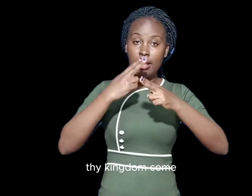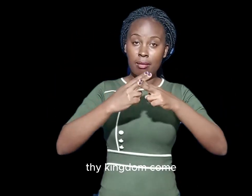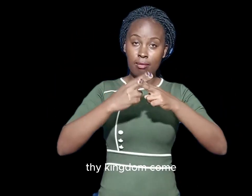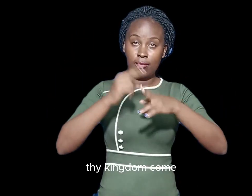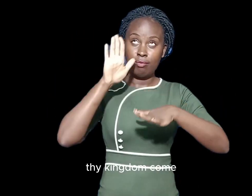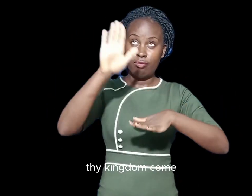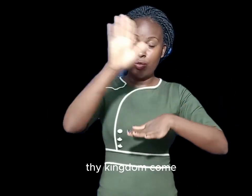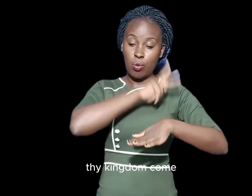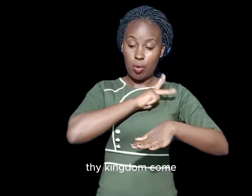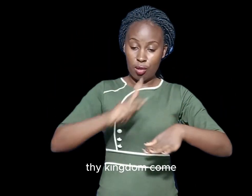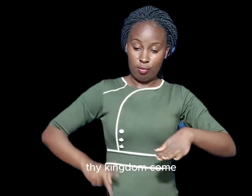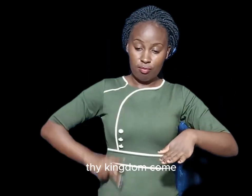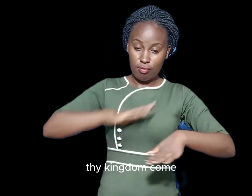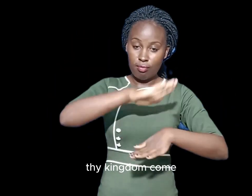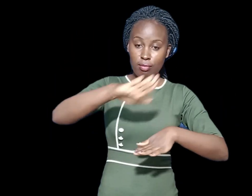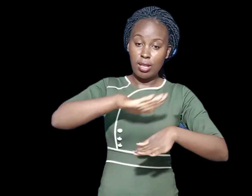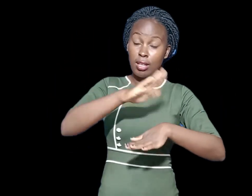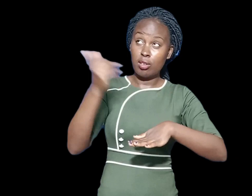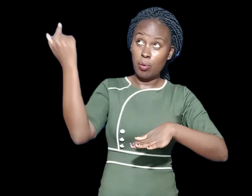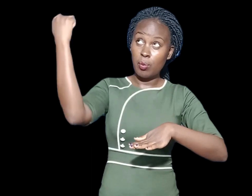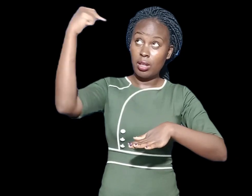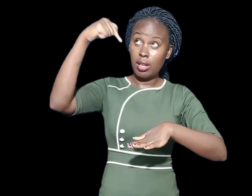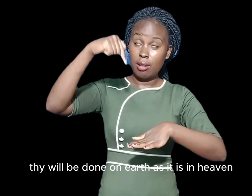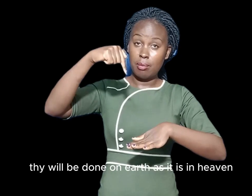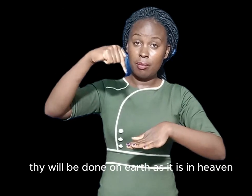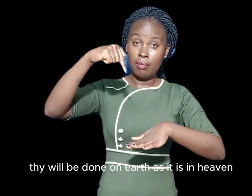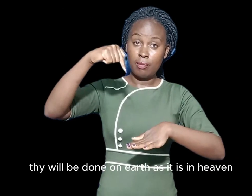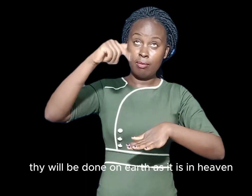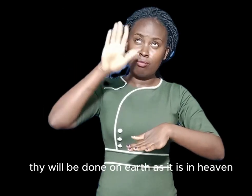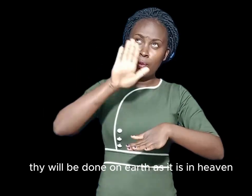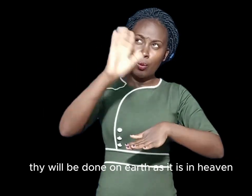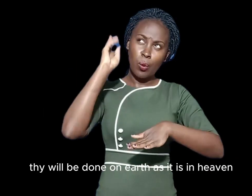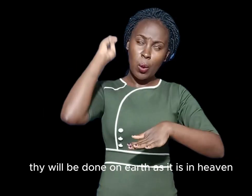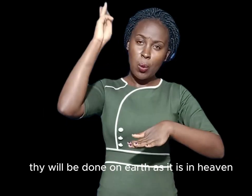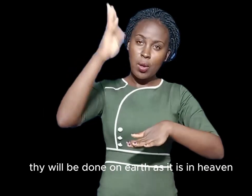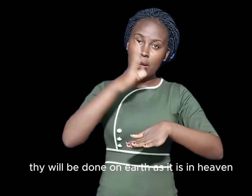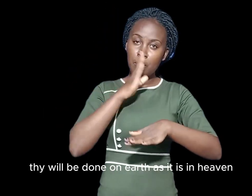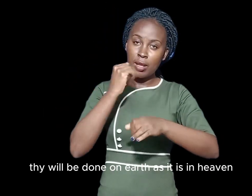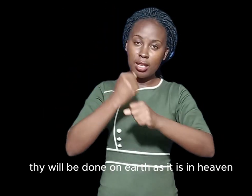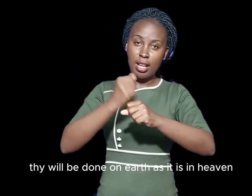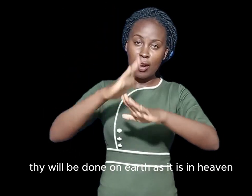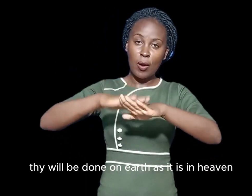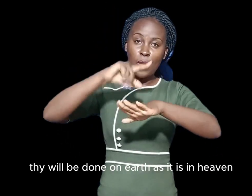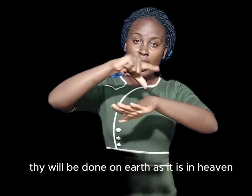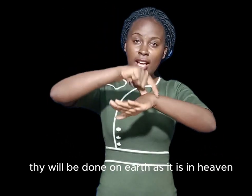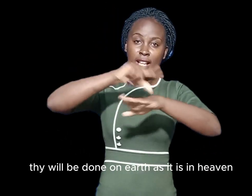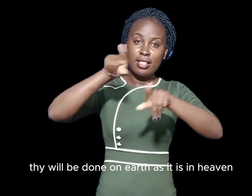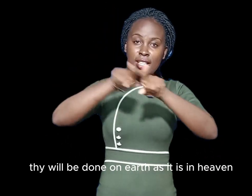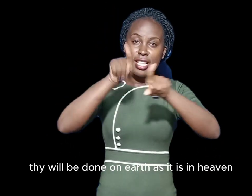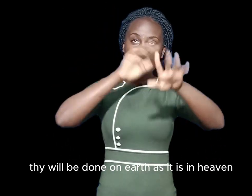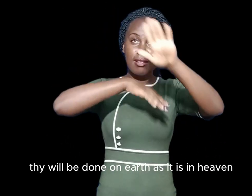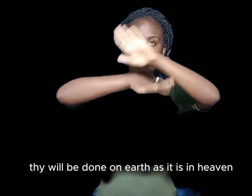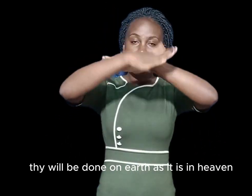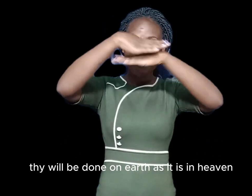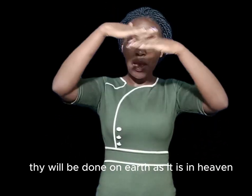kingdom come Thy will be done On earth As it is in heaven